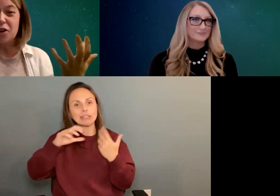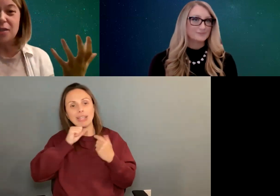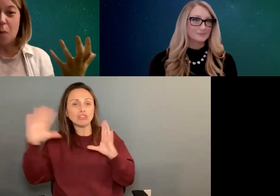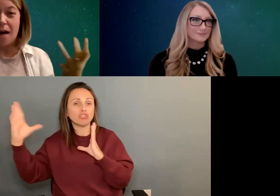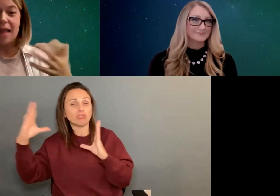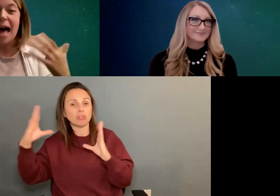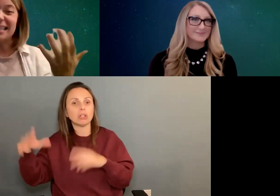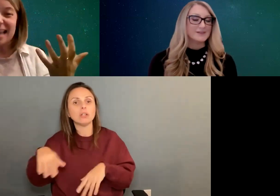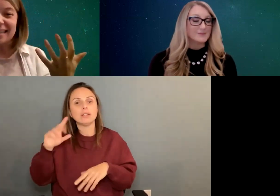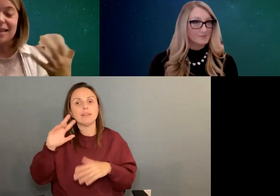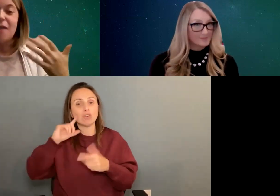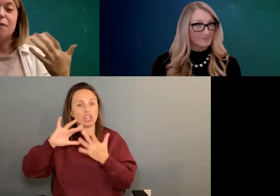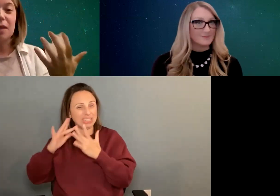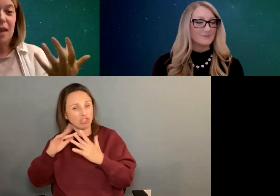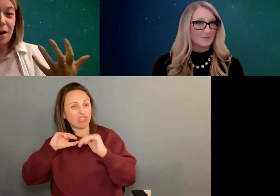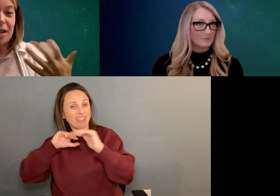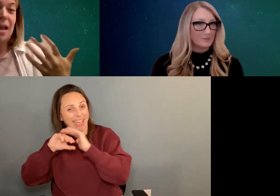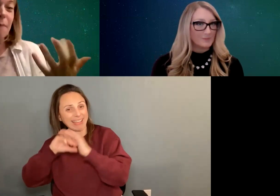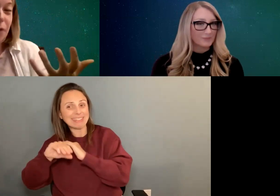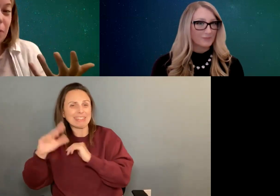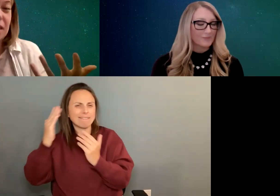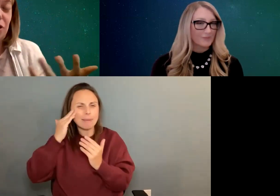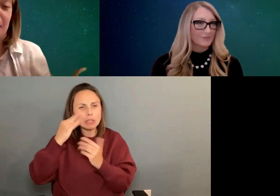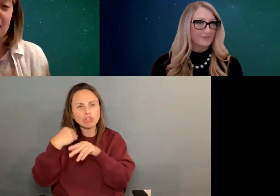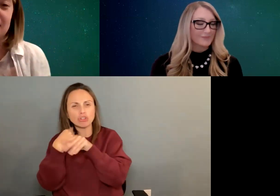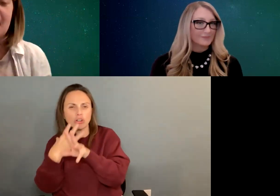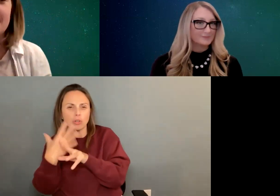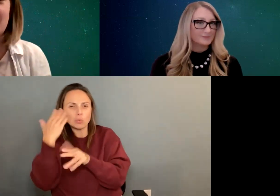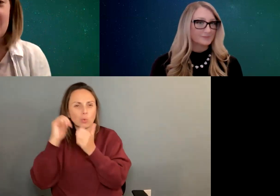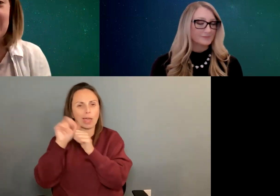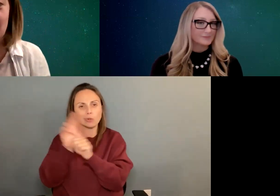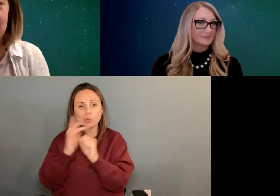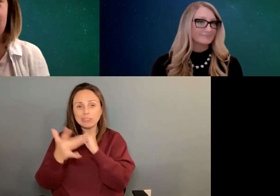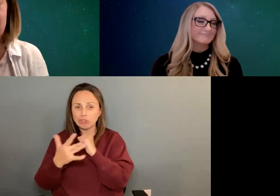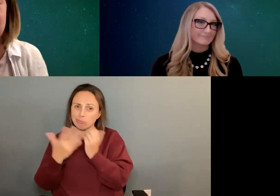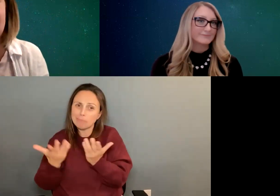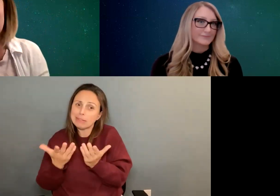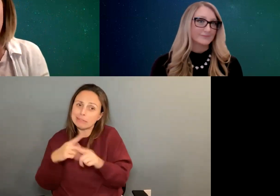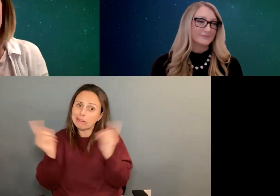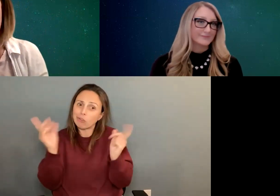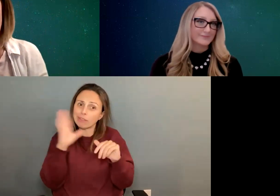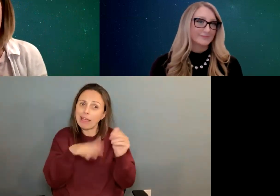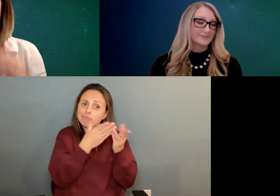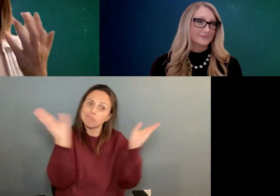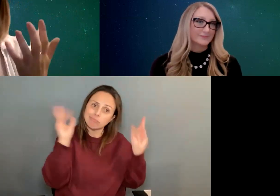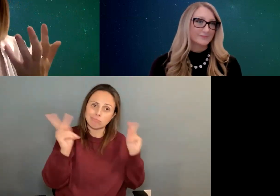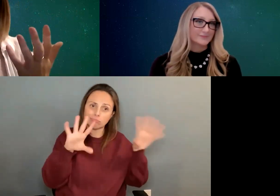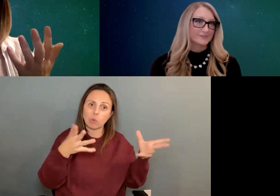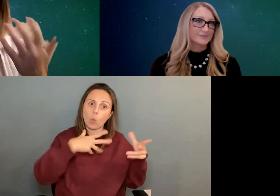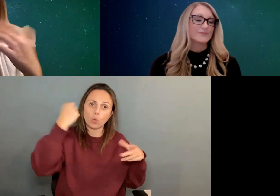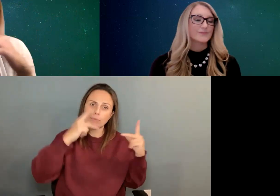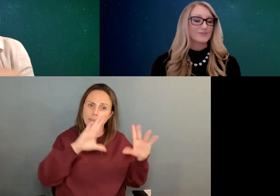thinking digital as well, access, familiarity, comfort with digital methods might be a little bit different than if we're talking about an